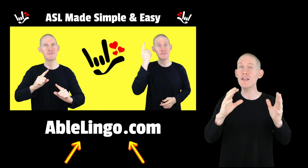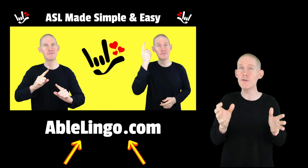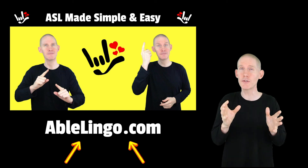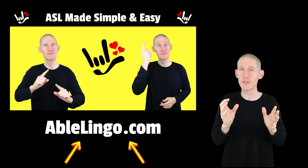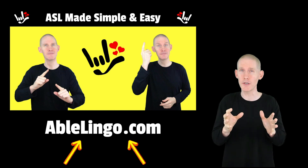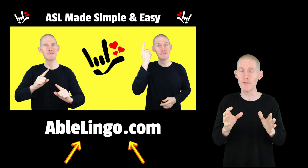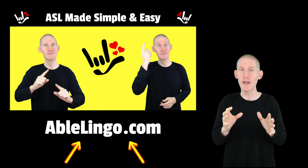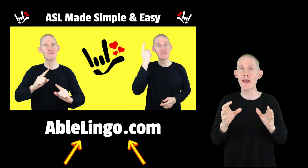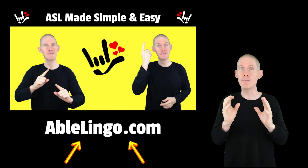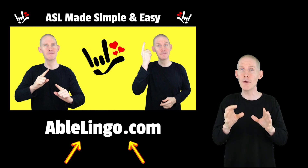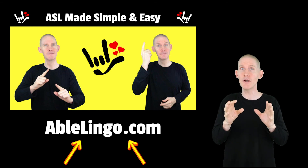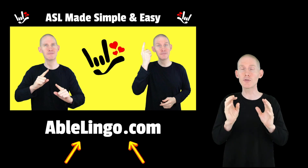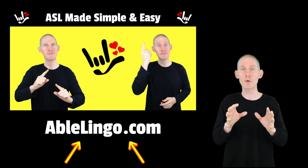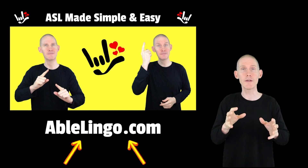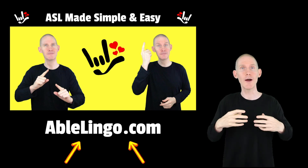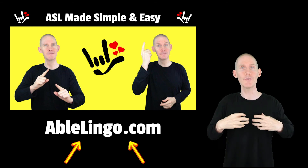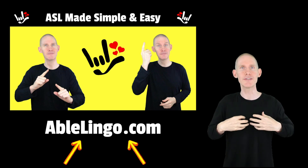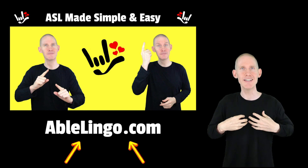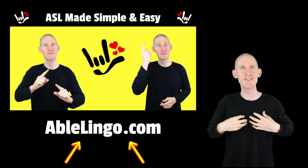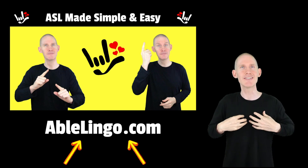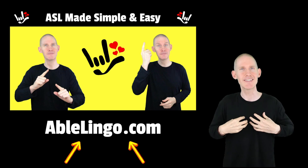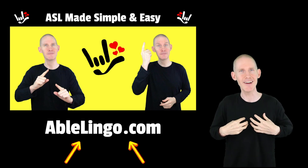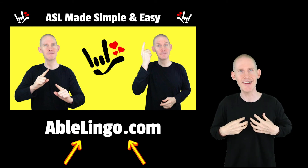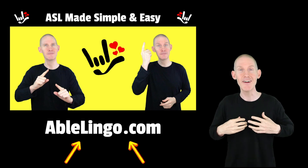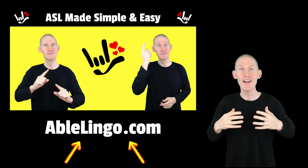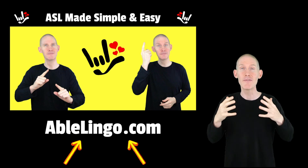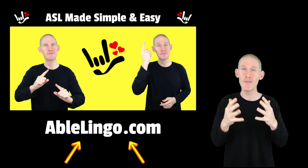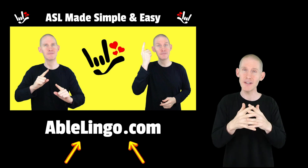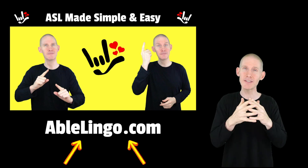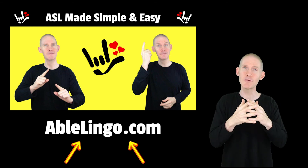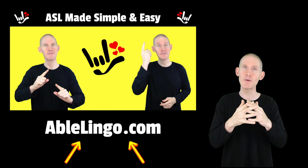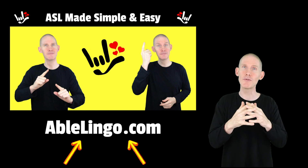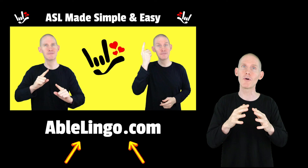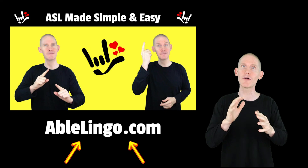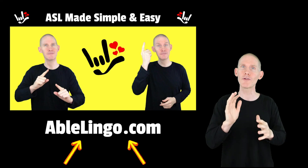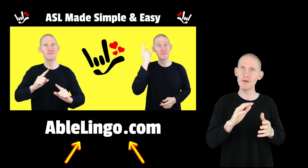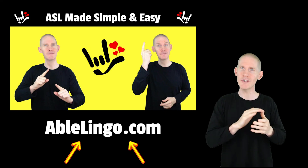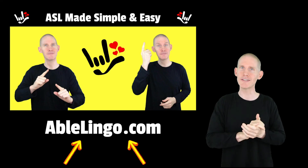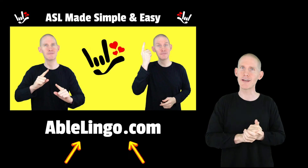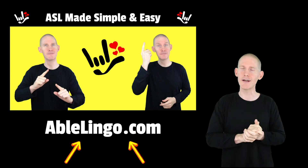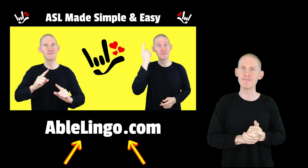preview the stuff, and make sure that our teaching style fits with your learning style.